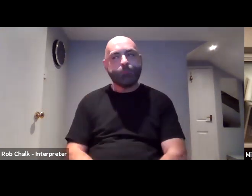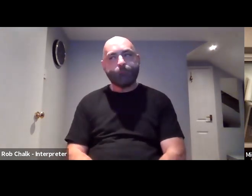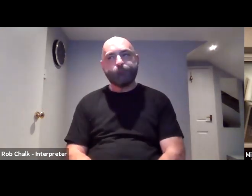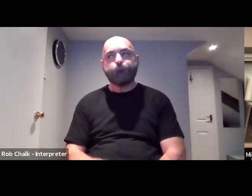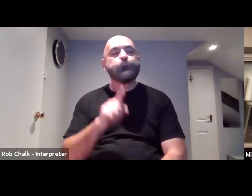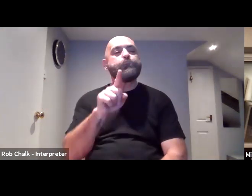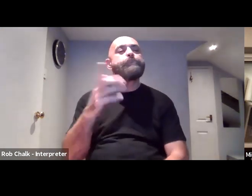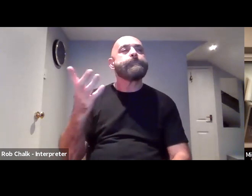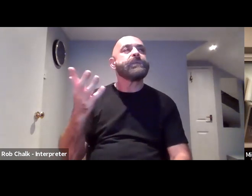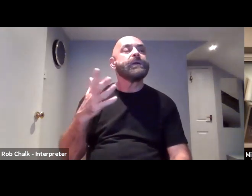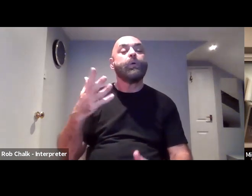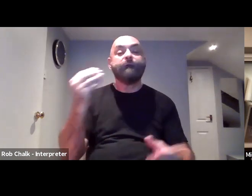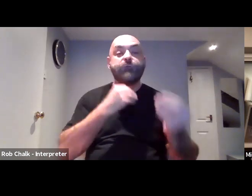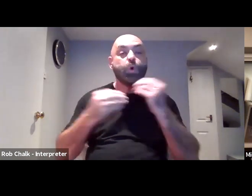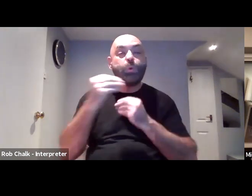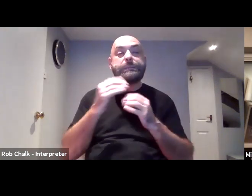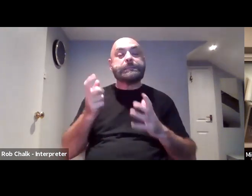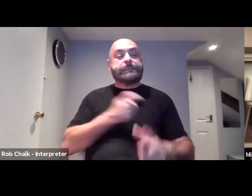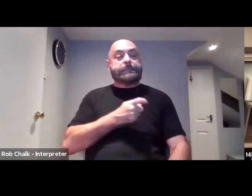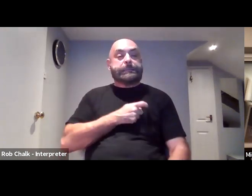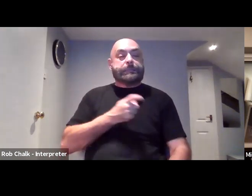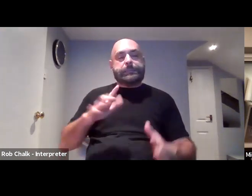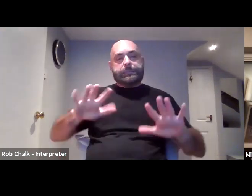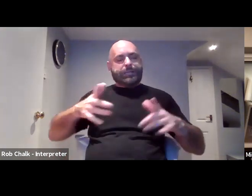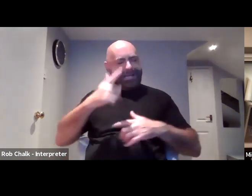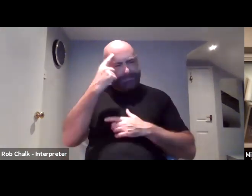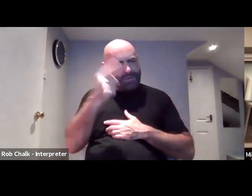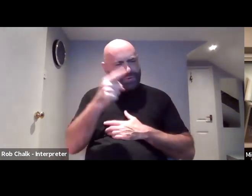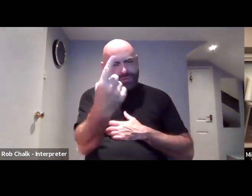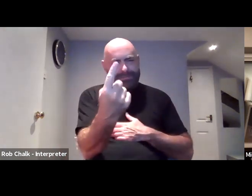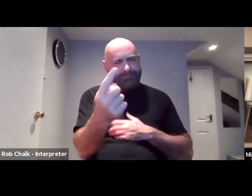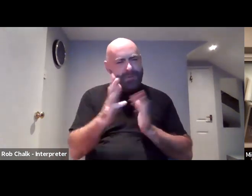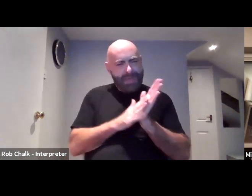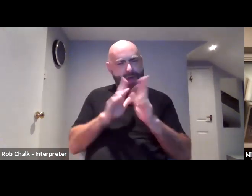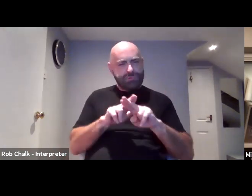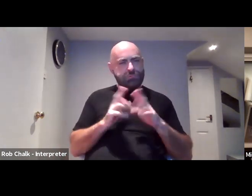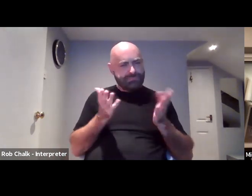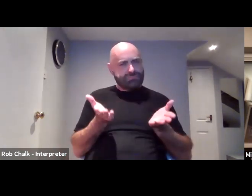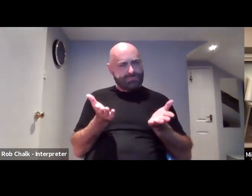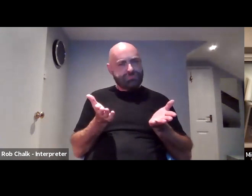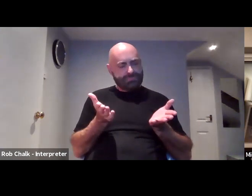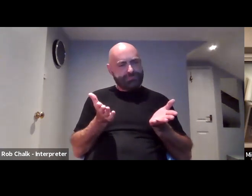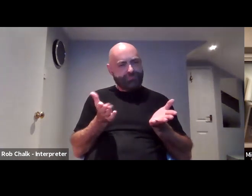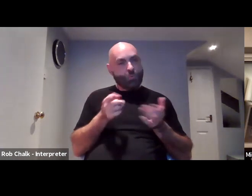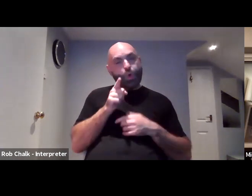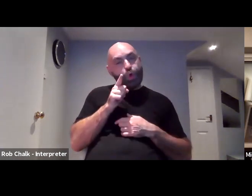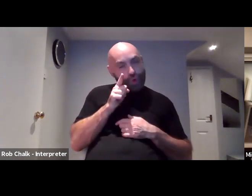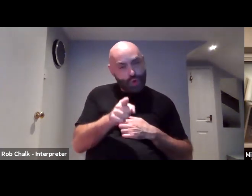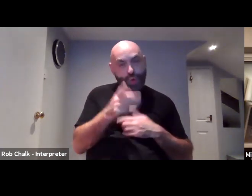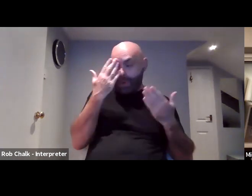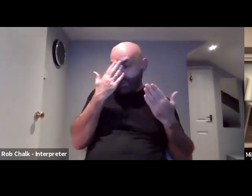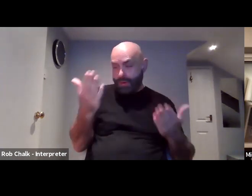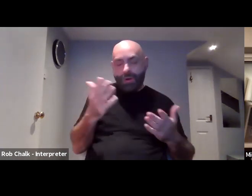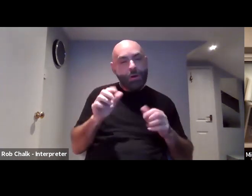Food insecurity. Imagine yourself a parent and you don't